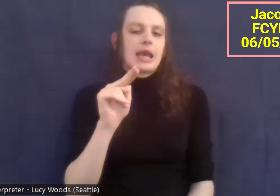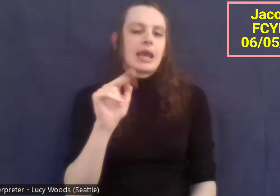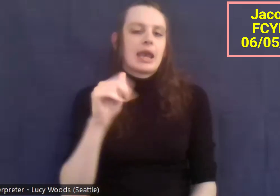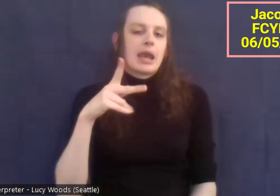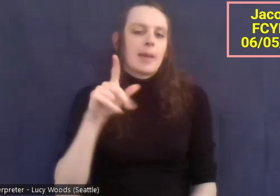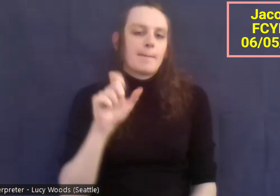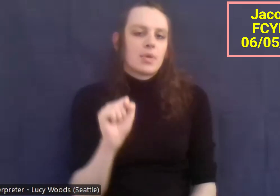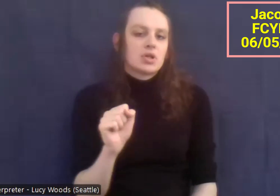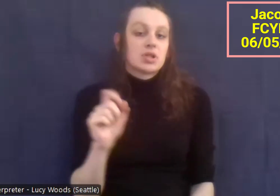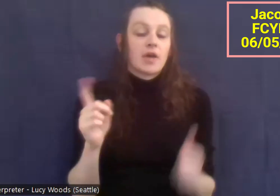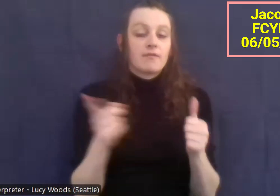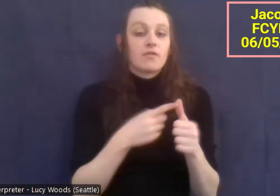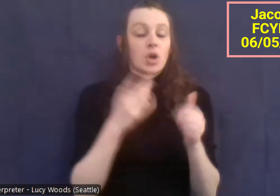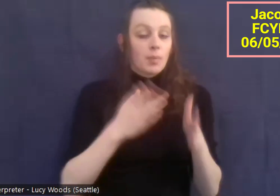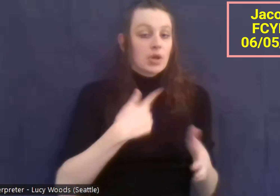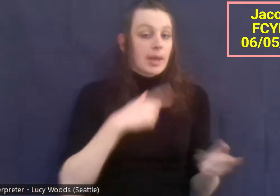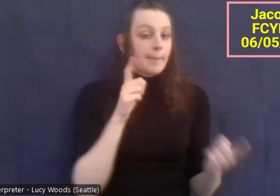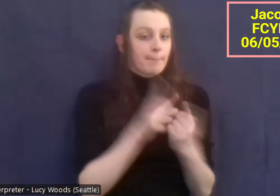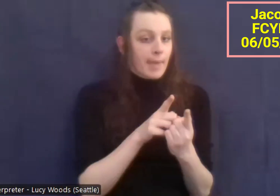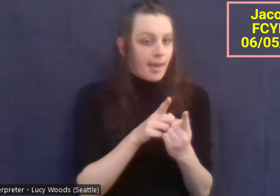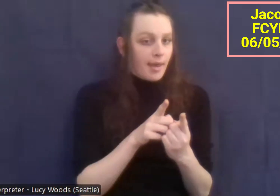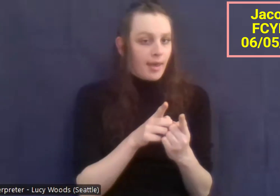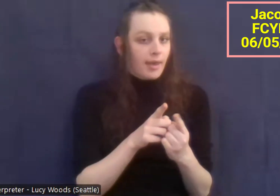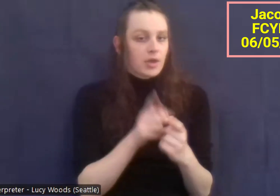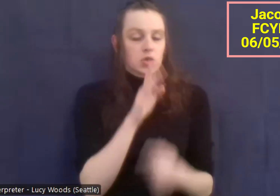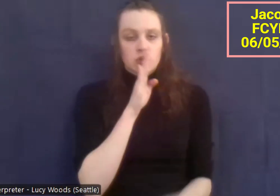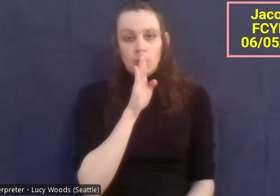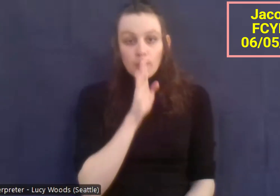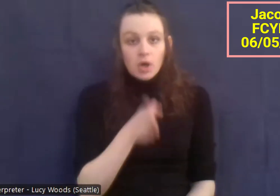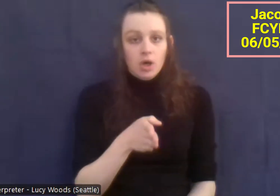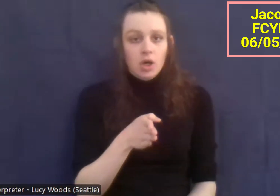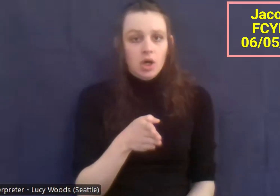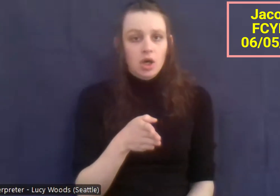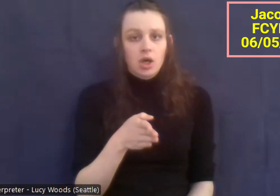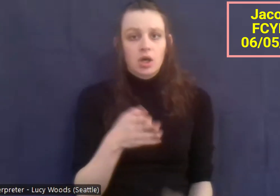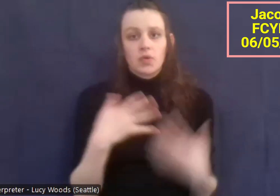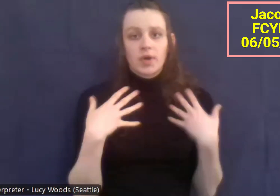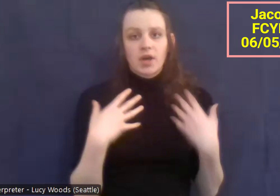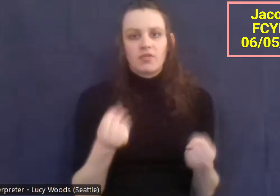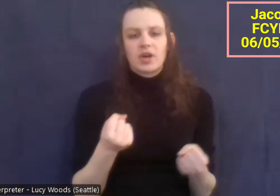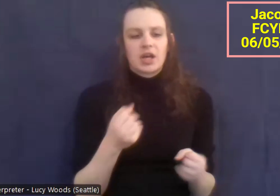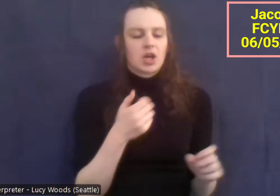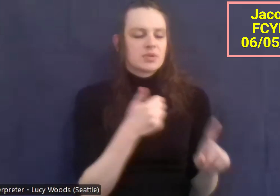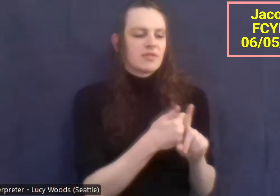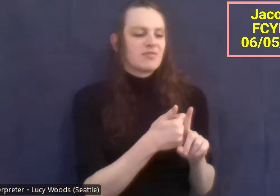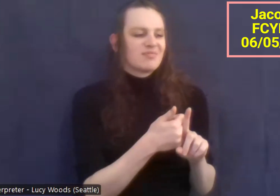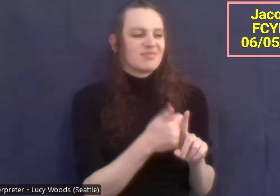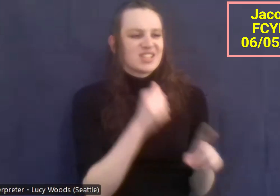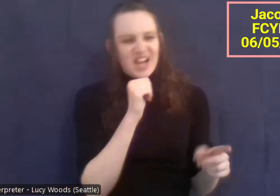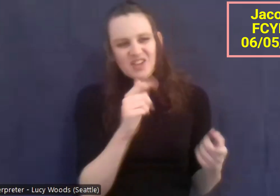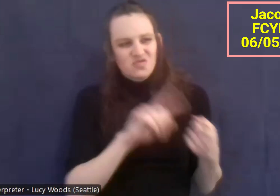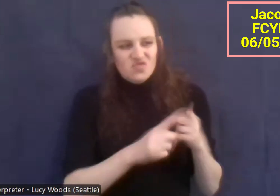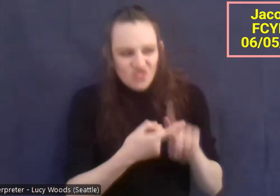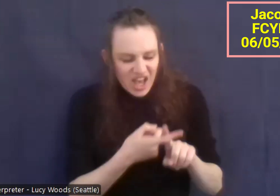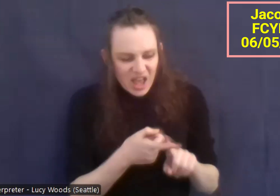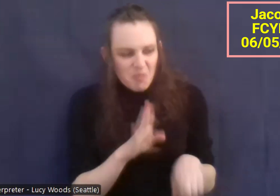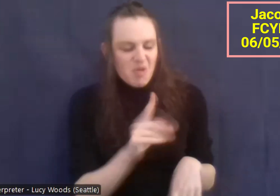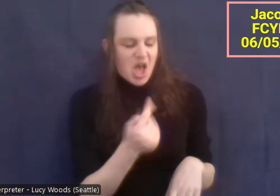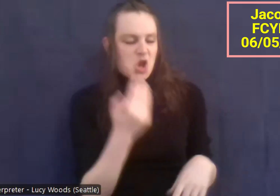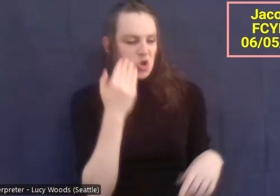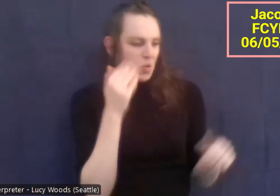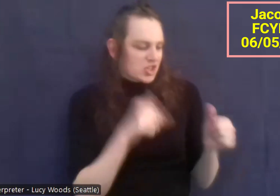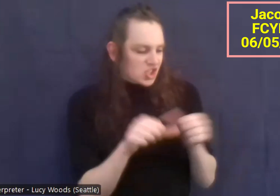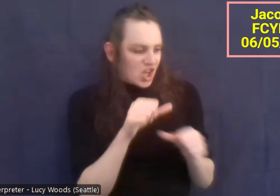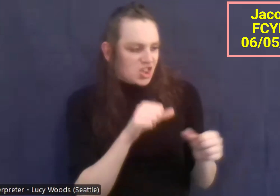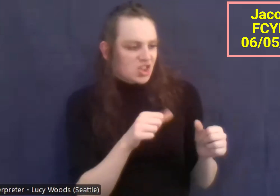into was in recovery. She's actually a acquaintance of mine. I wouldn't call her a friend, but we talk every now and then. She didn't tell